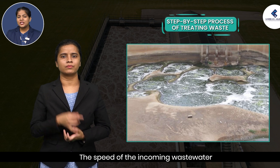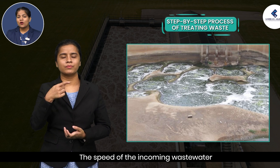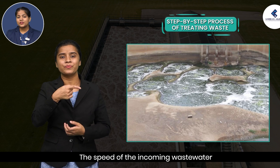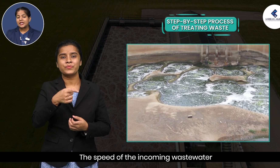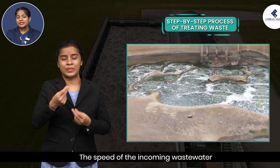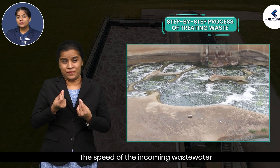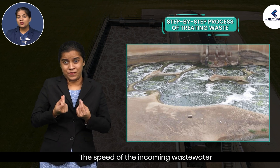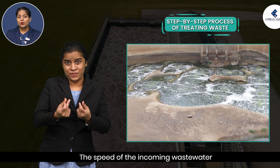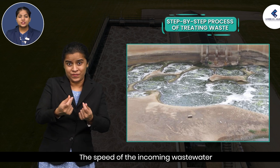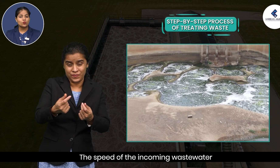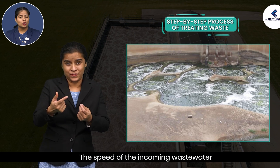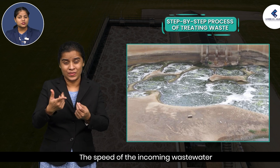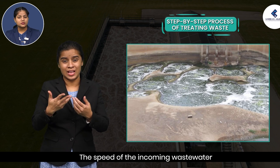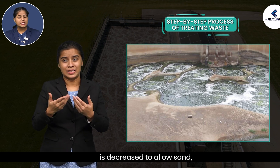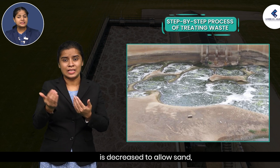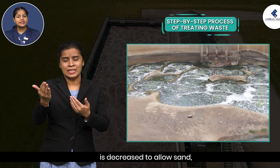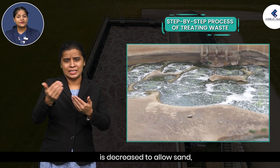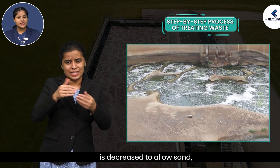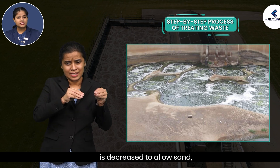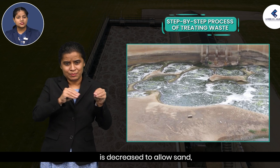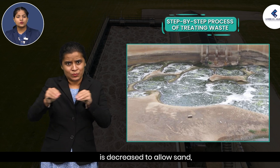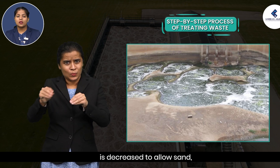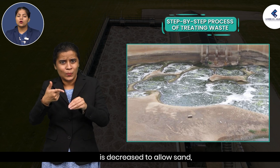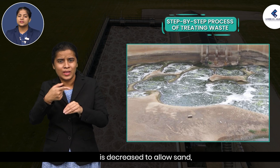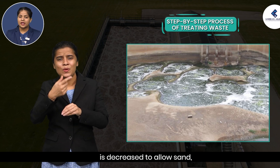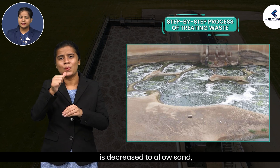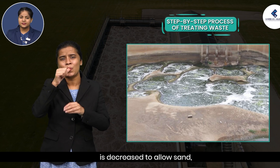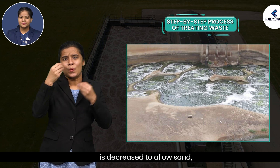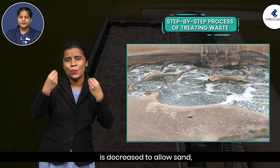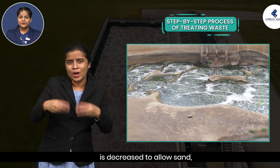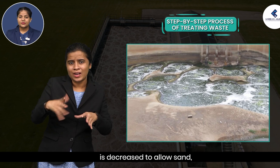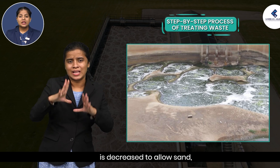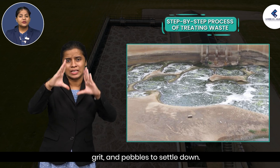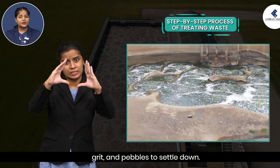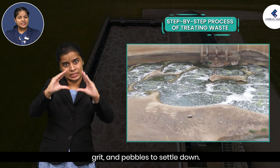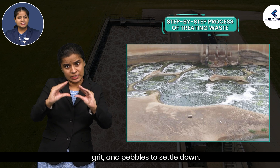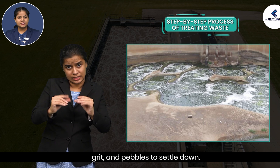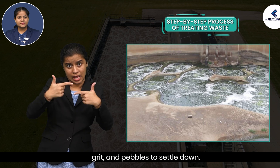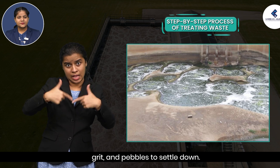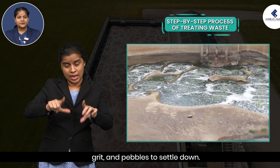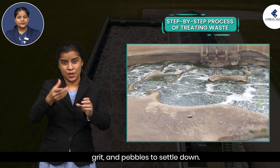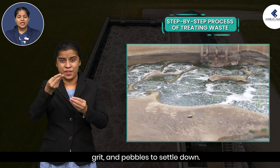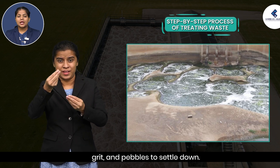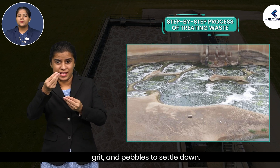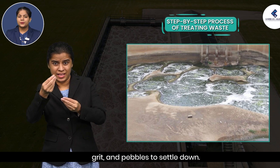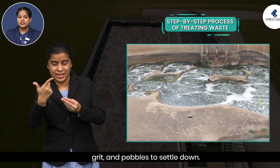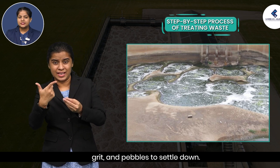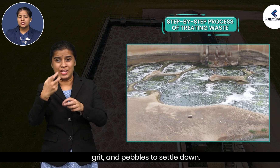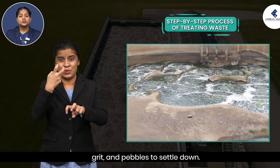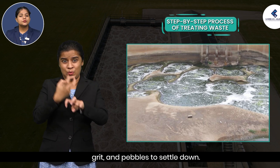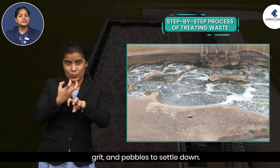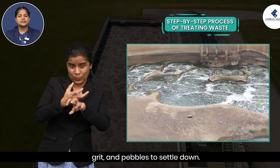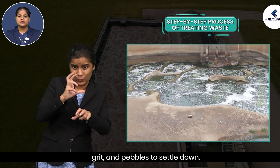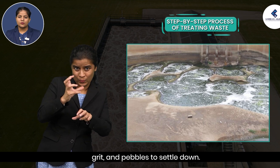The speed of the incoming wastewater is decreased to allow sand, grit, and